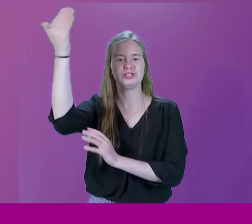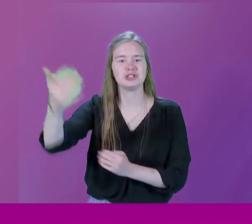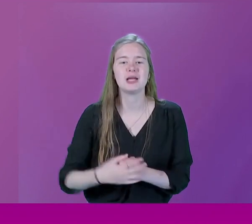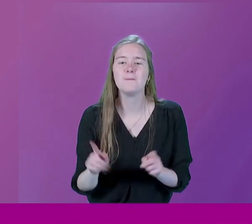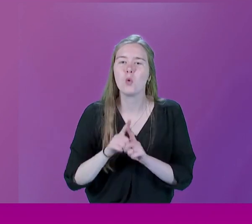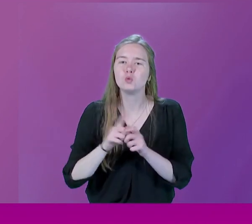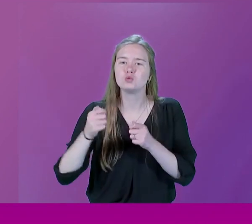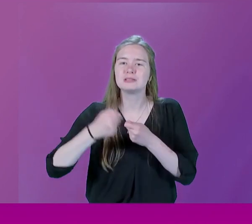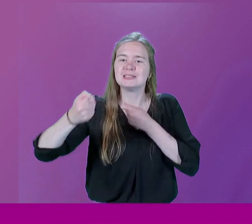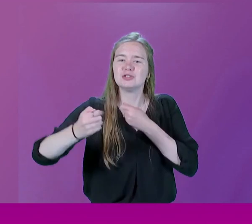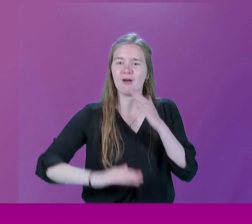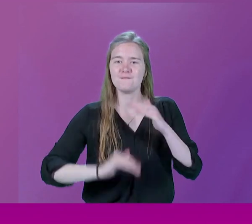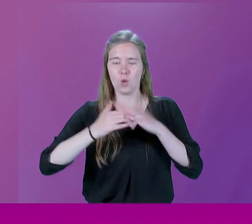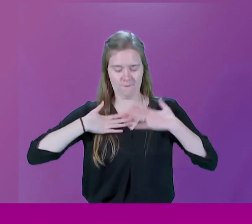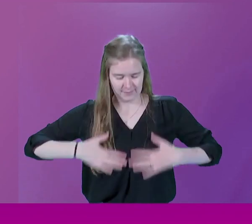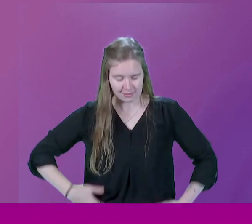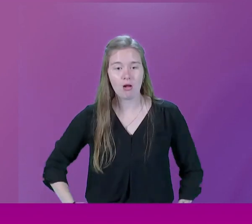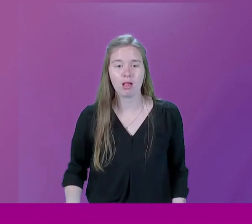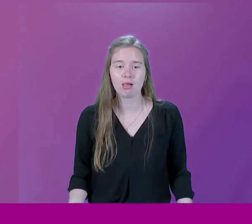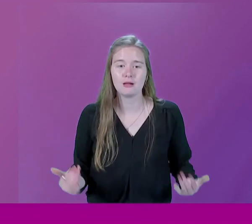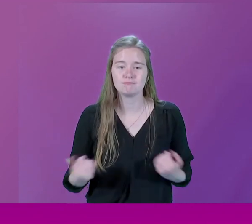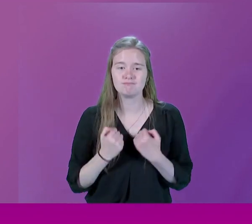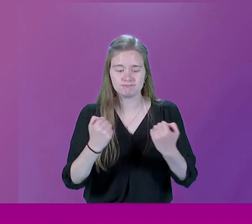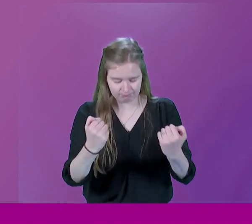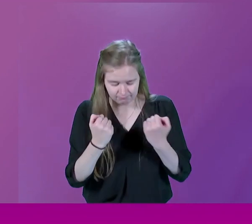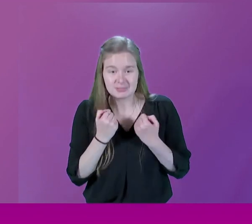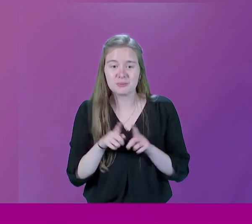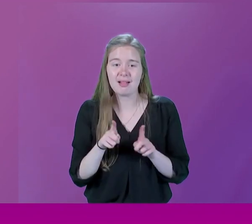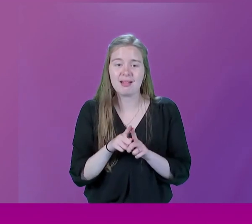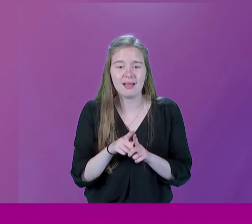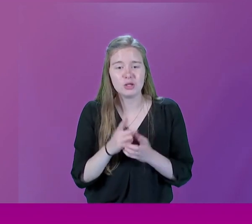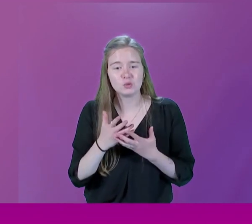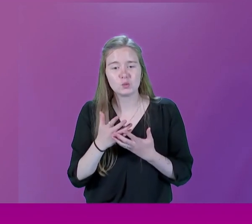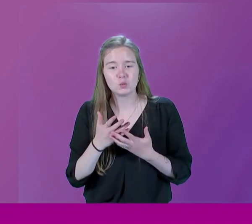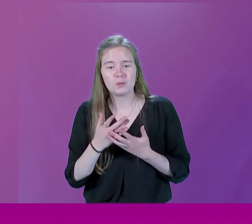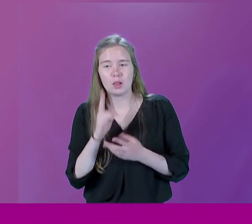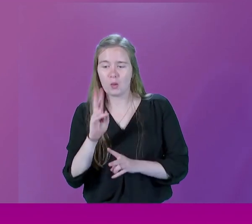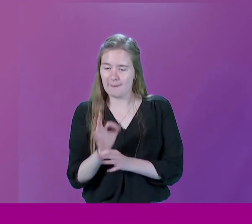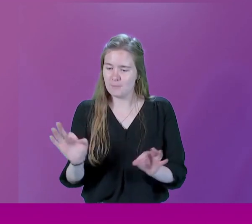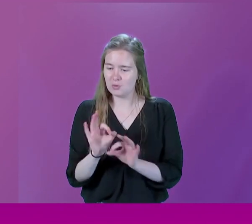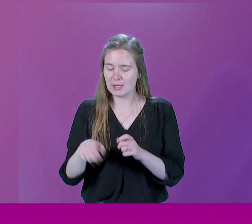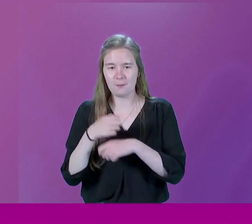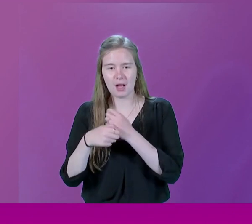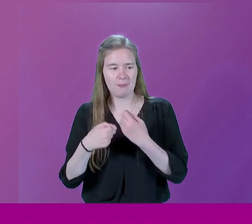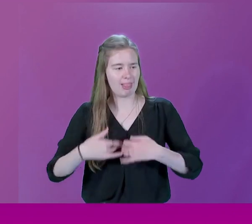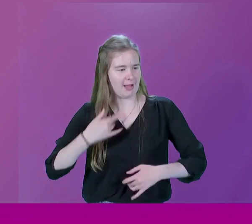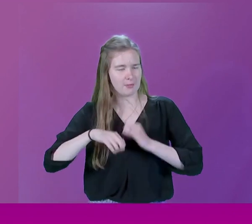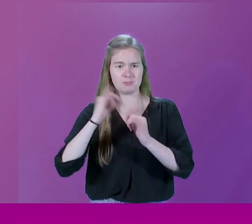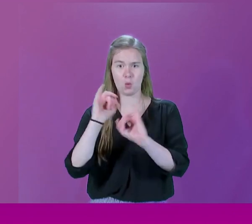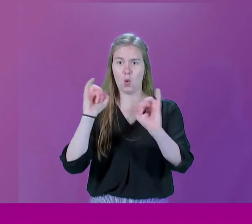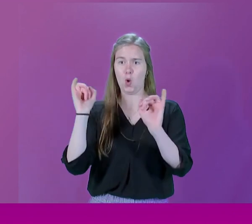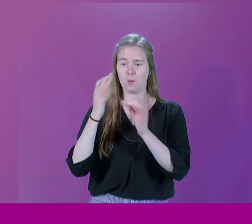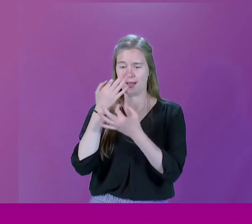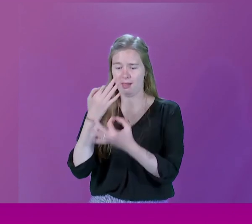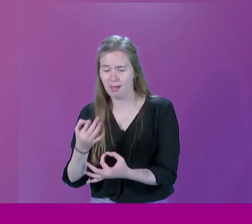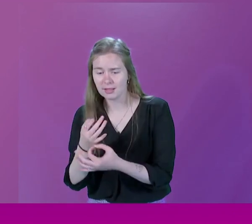it's an extension of our whole physical body, you know. And often we draw upon music at the time of crisis, you know, and